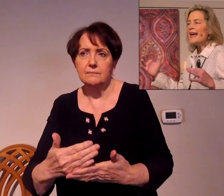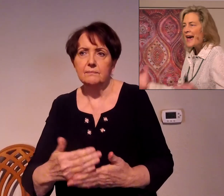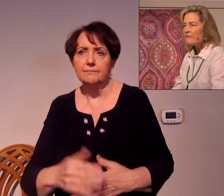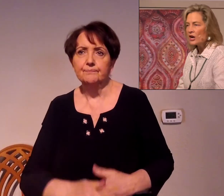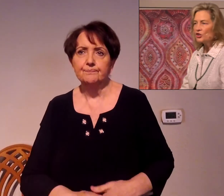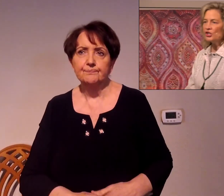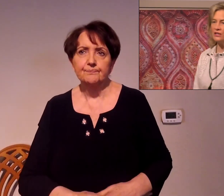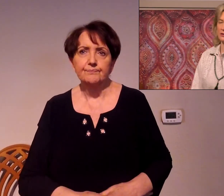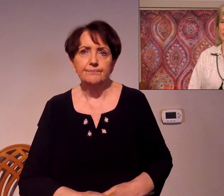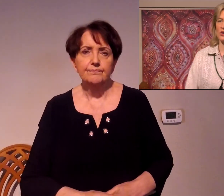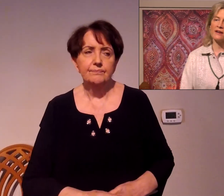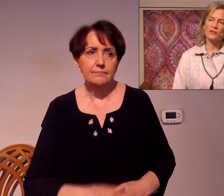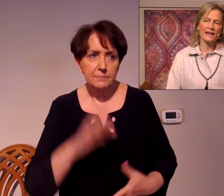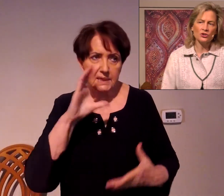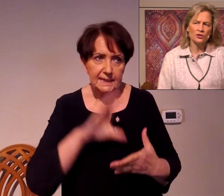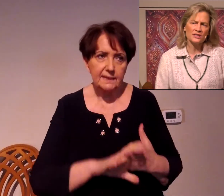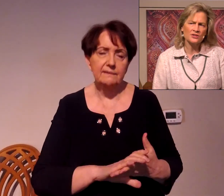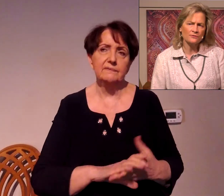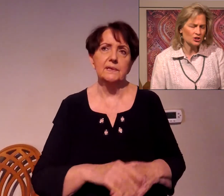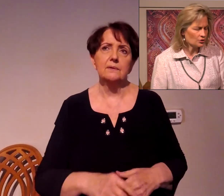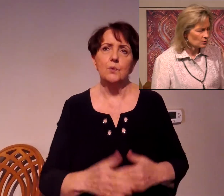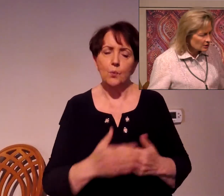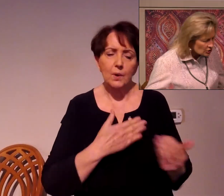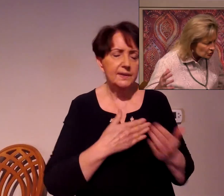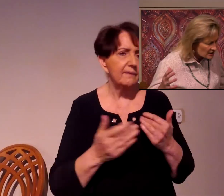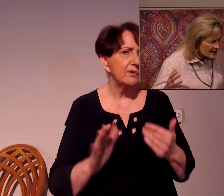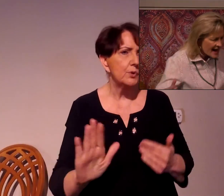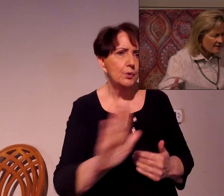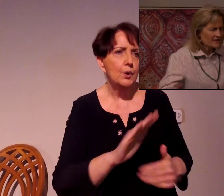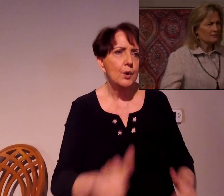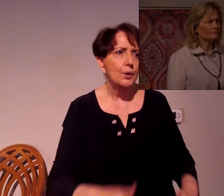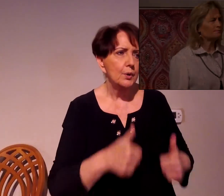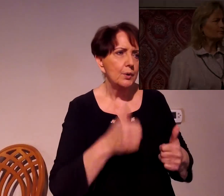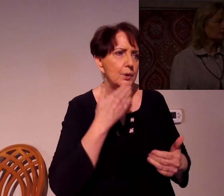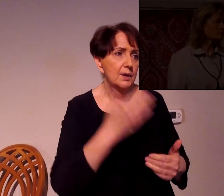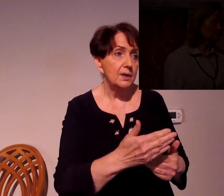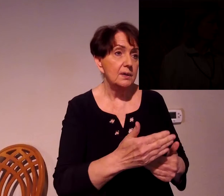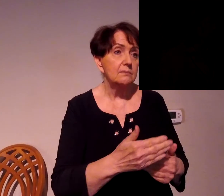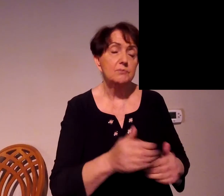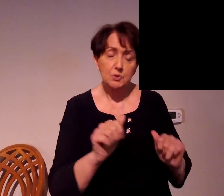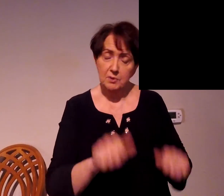We can have our good. Whatever that good is for you, you can have it.